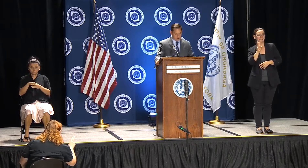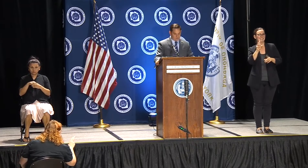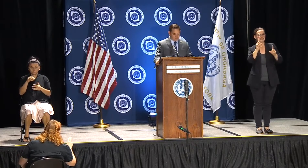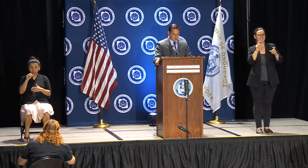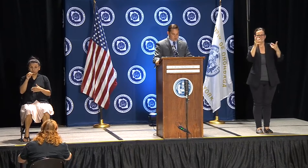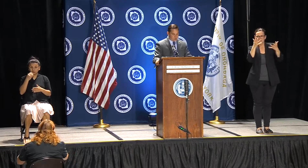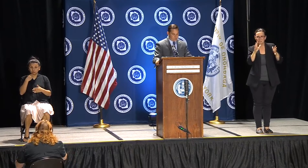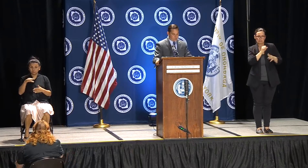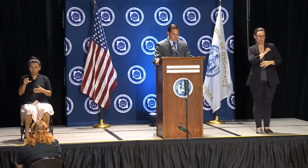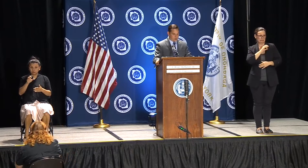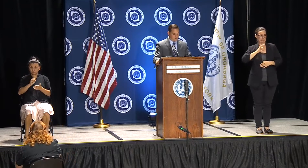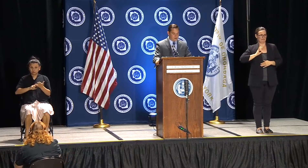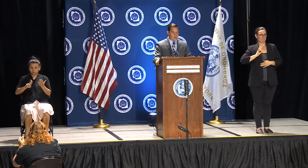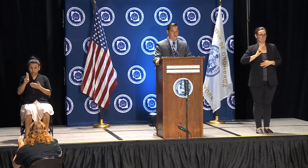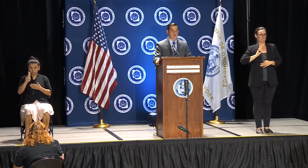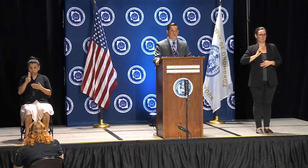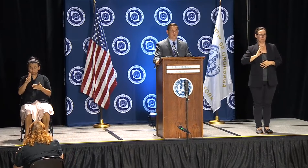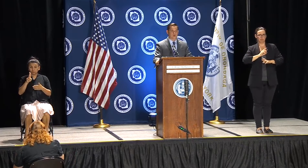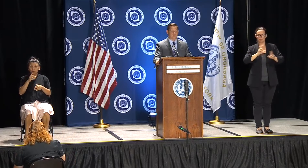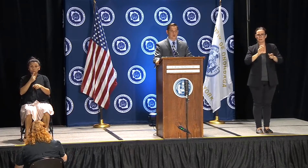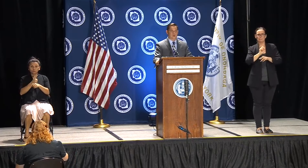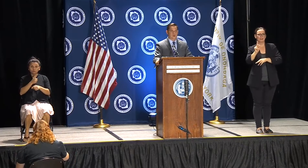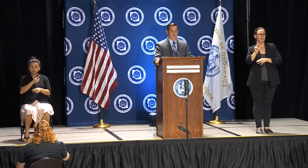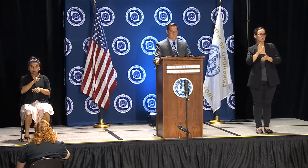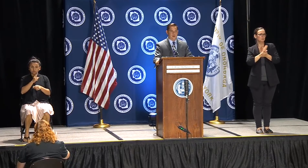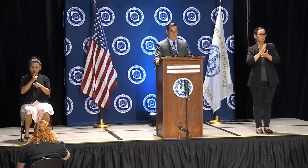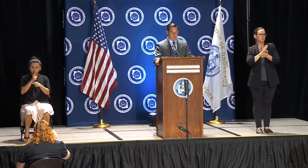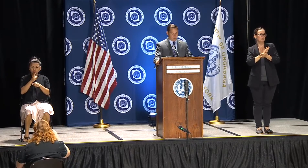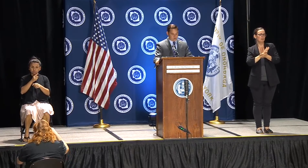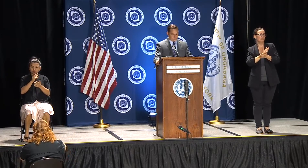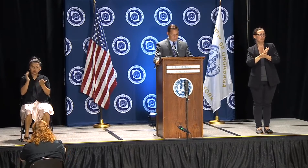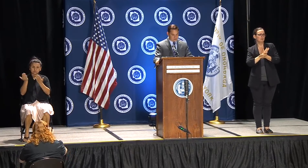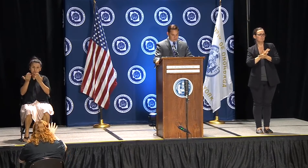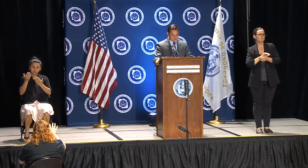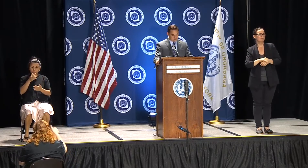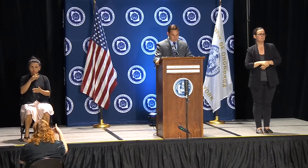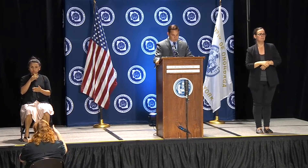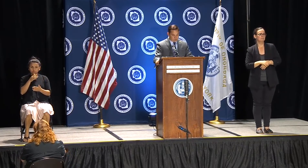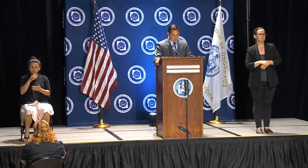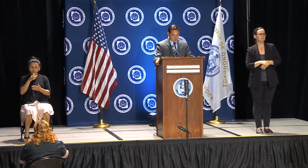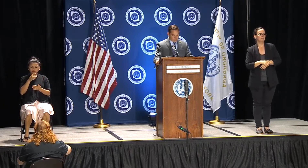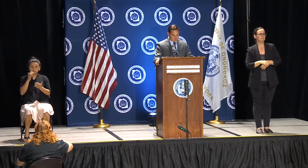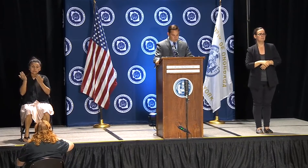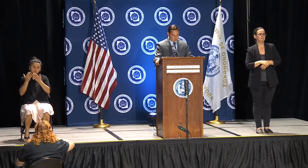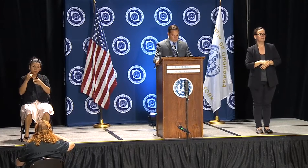program, we've done over 5,200 saliva pool tests.